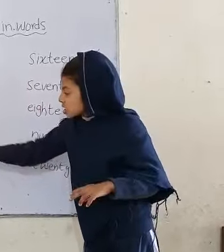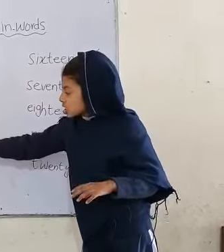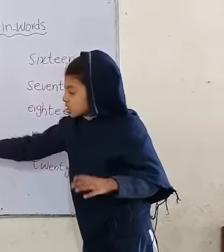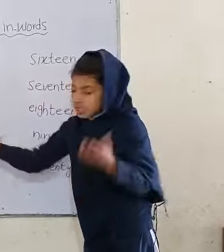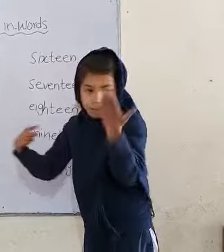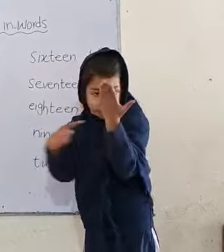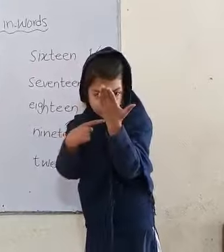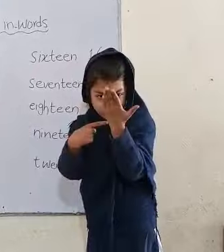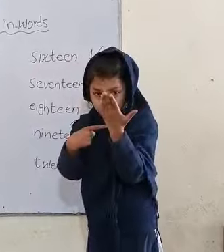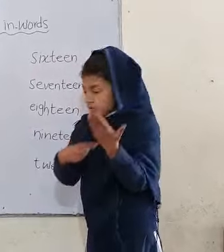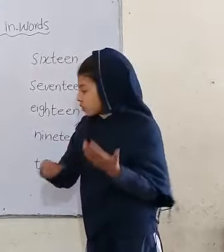T